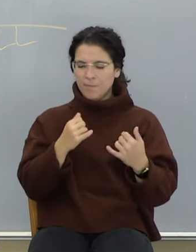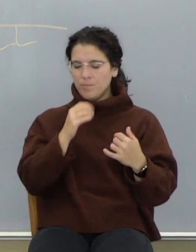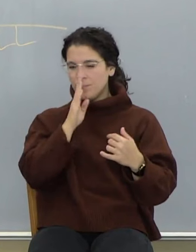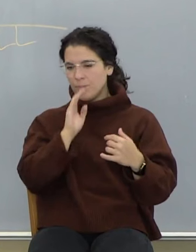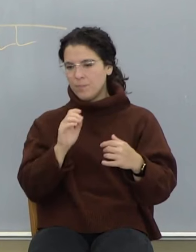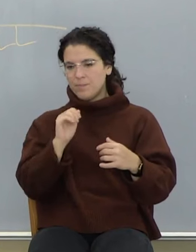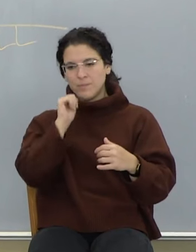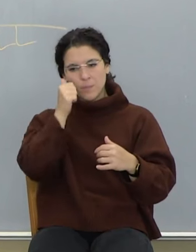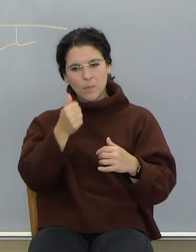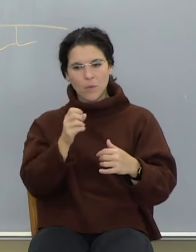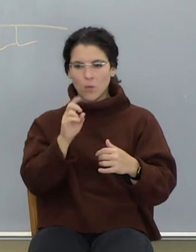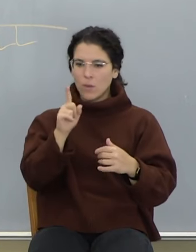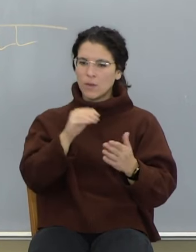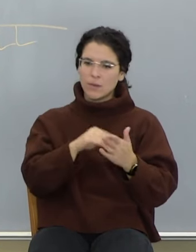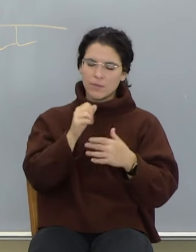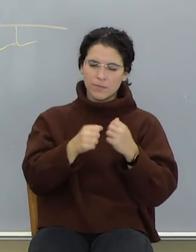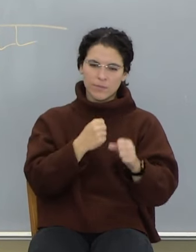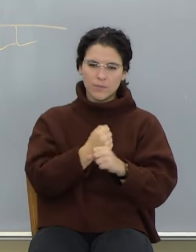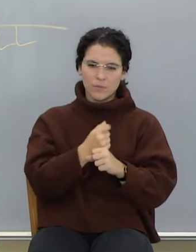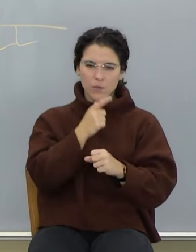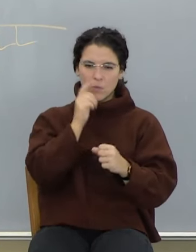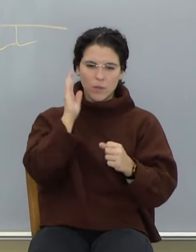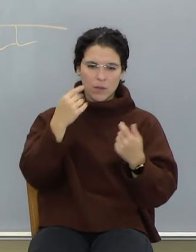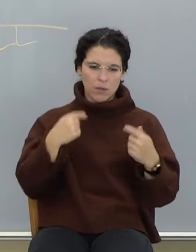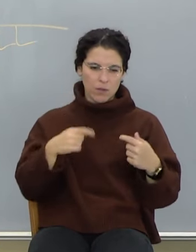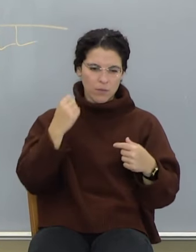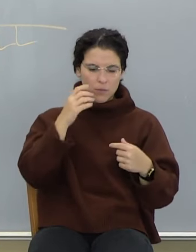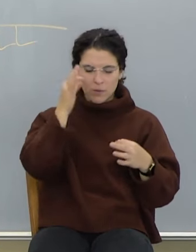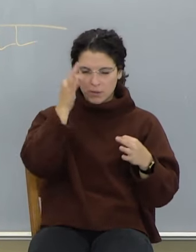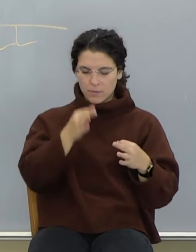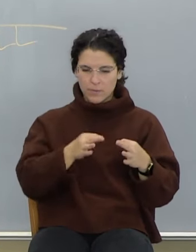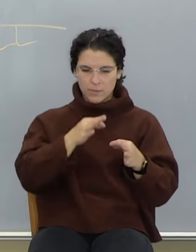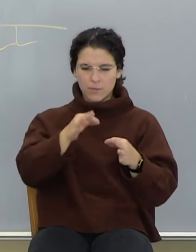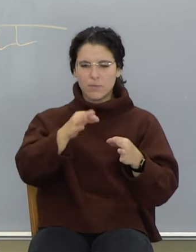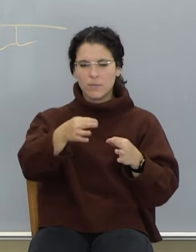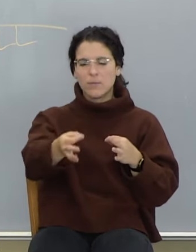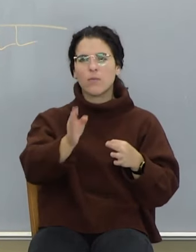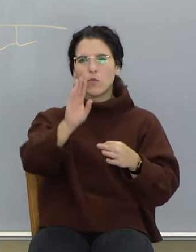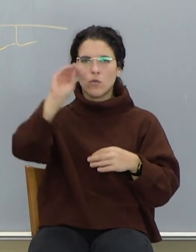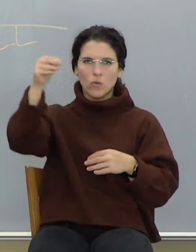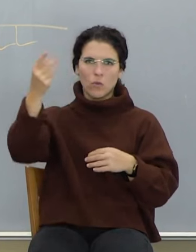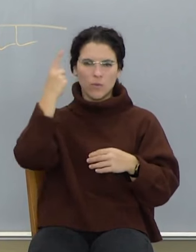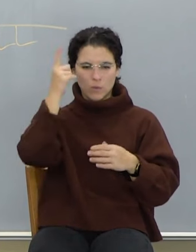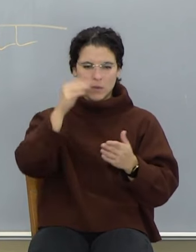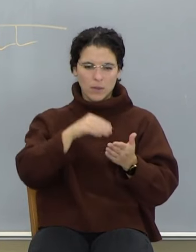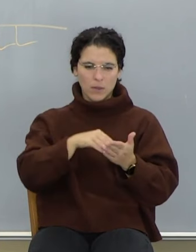another 1,000 years. And who's going to argue if you decide to extend your grace for another